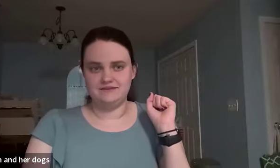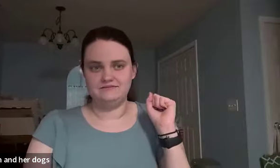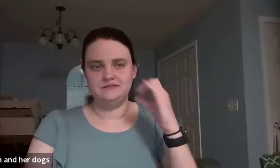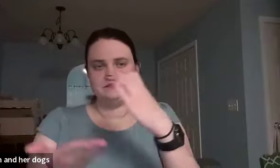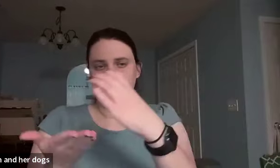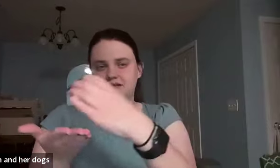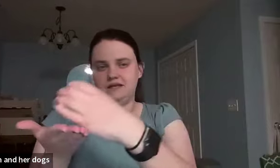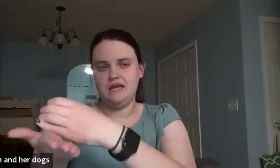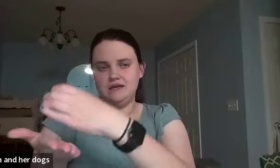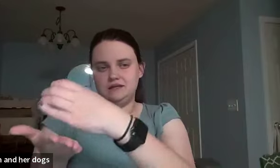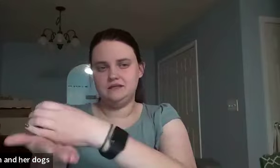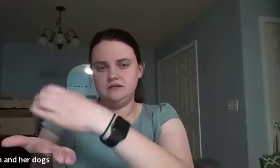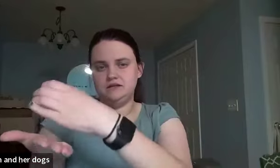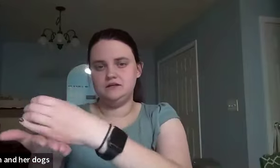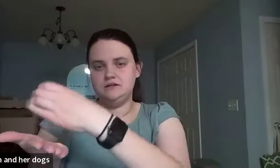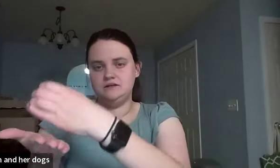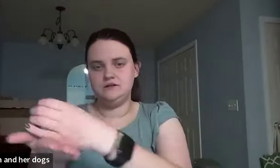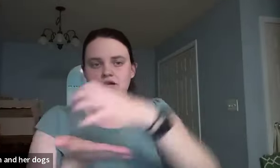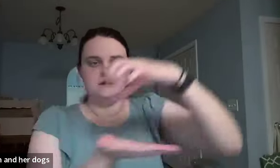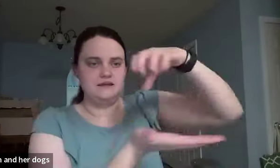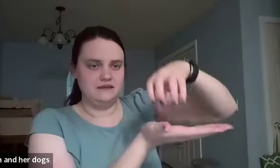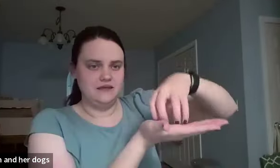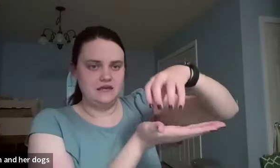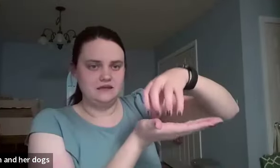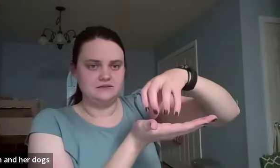cake. Cake here, cake,